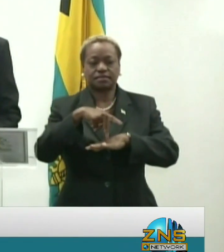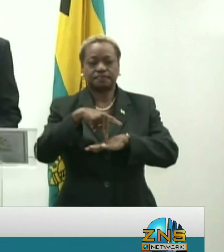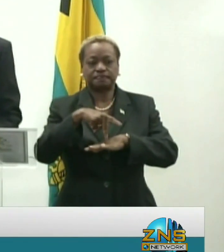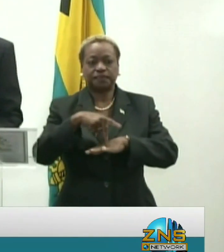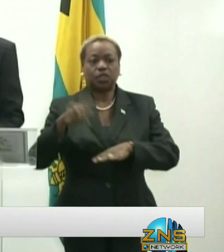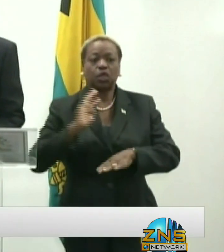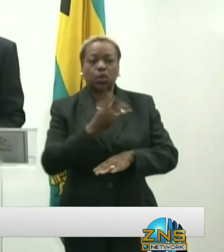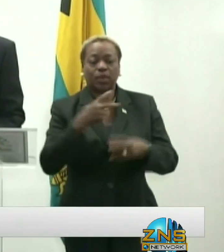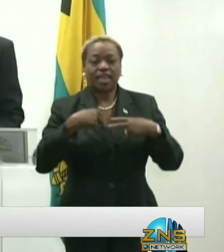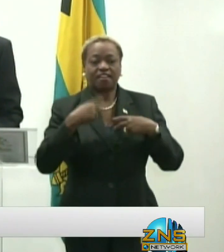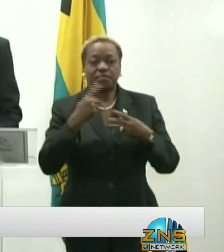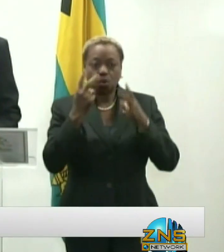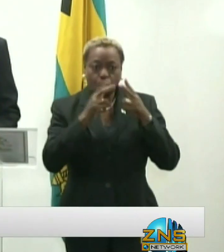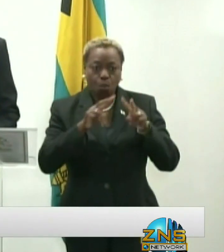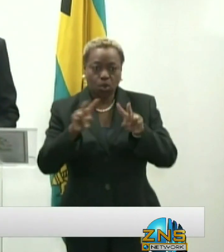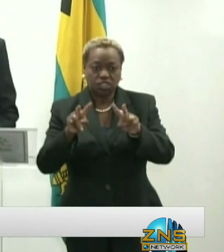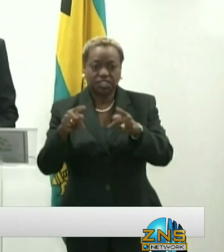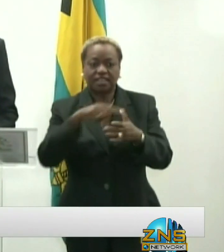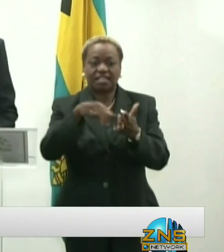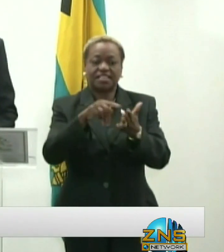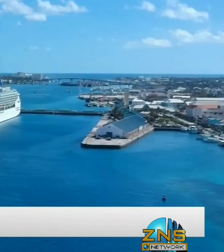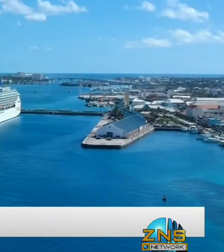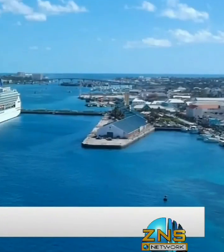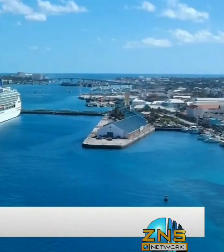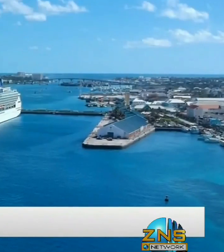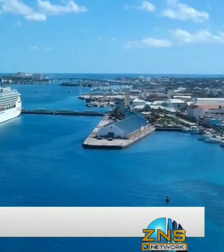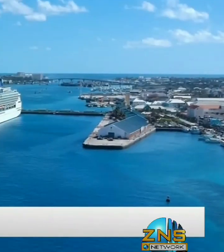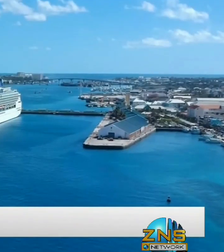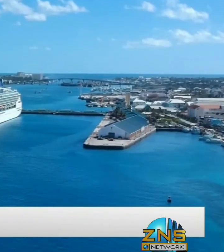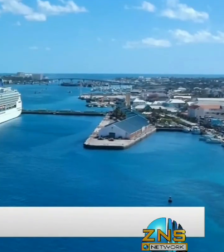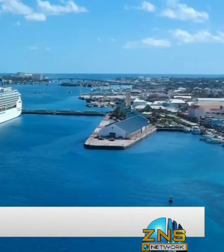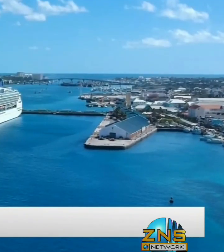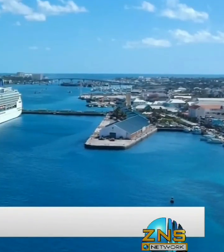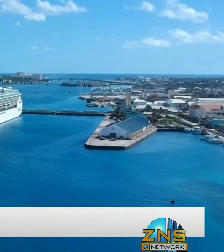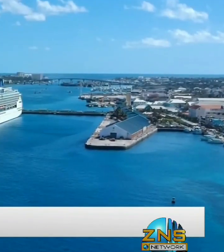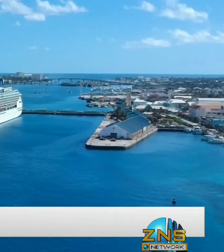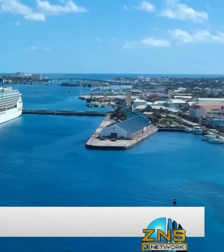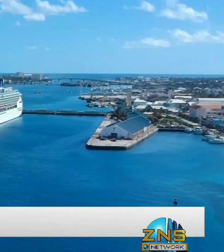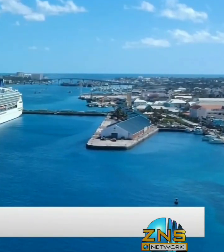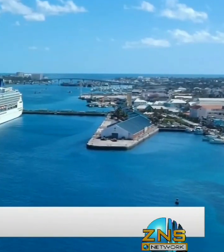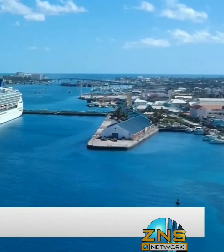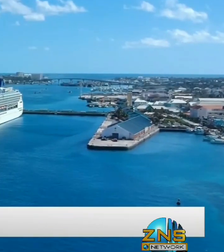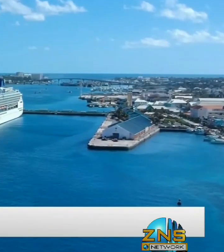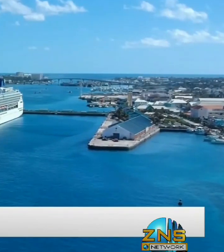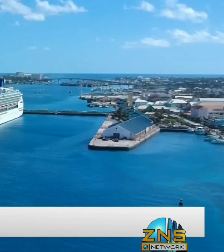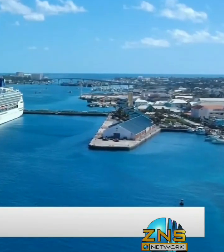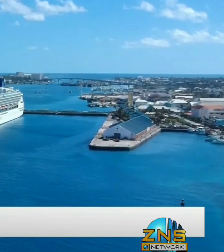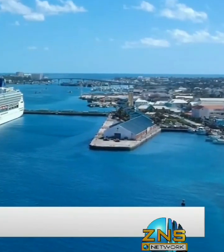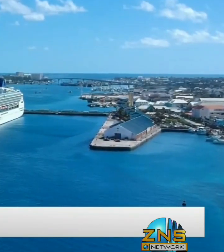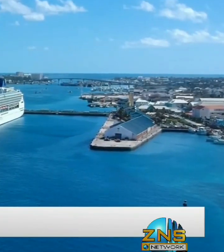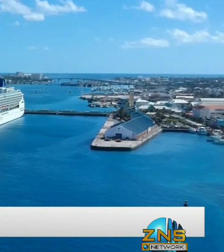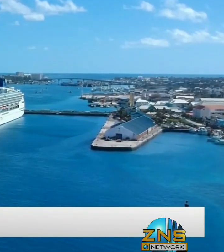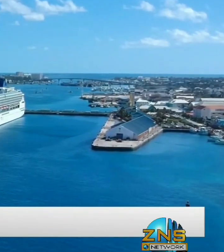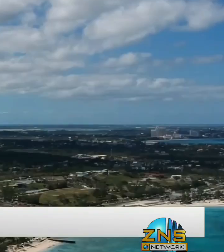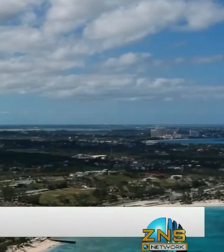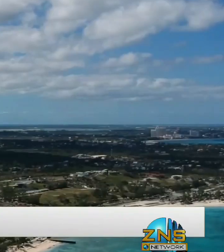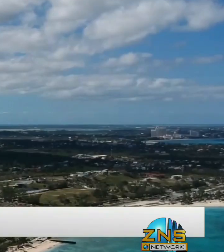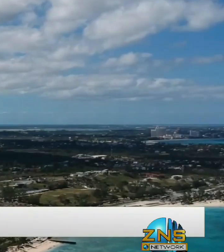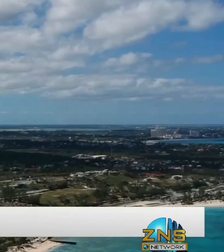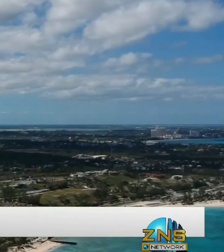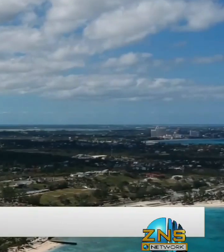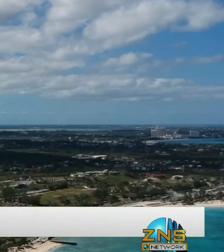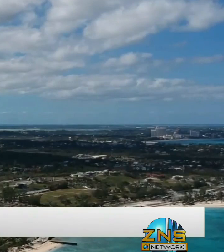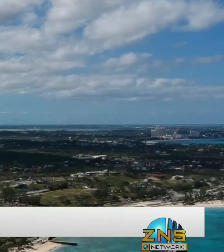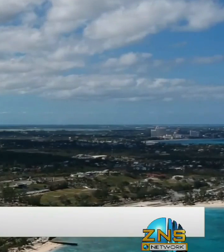next steps in the country's national response. Given the growing public health concern and to protect the health and well-being of the population